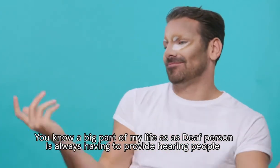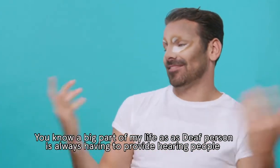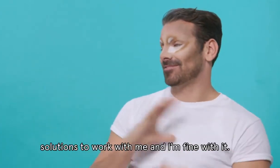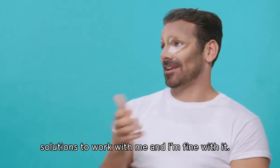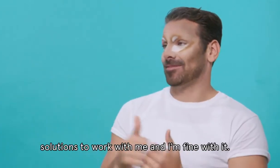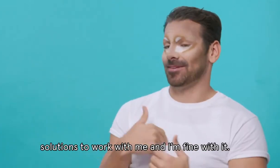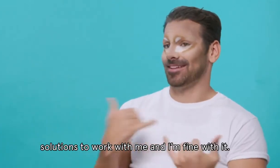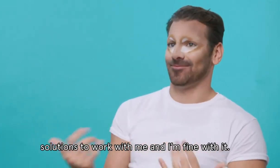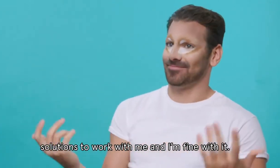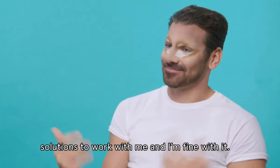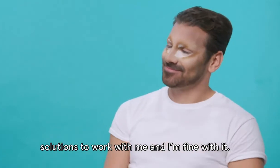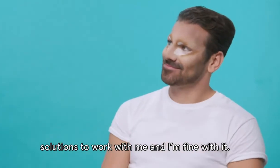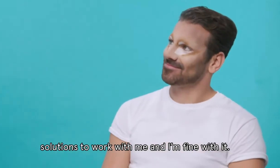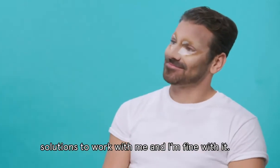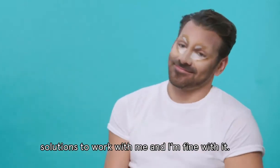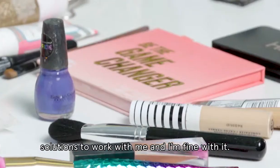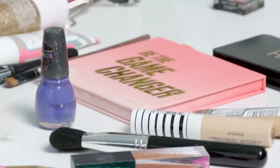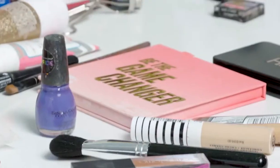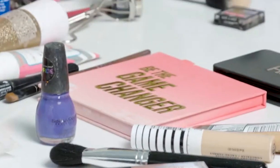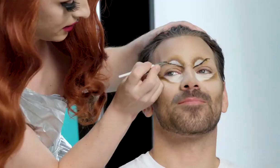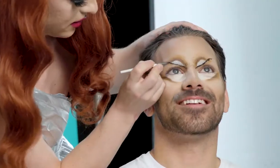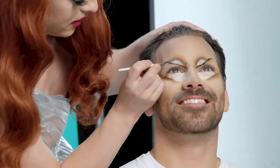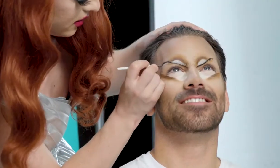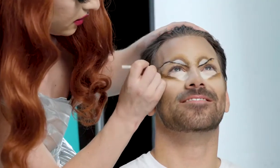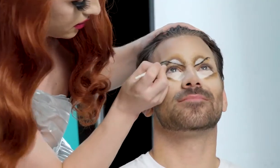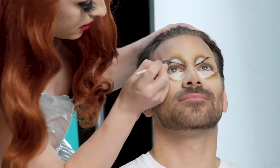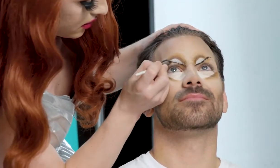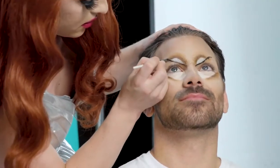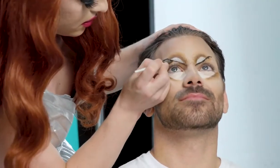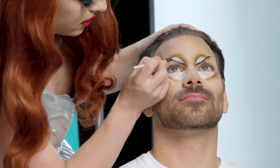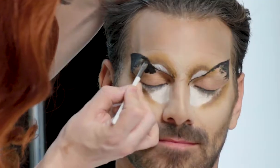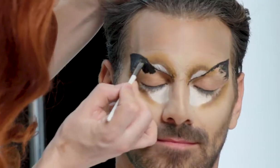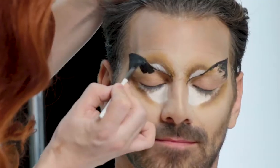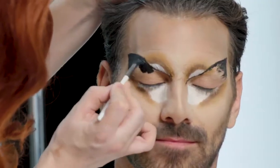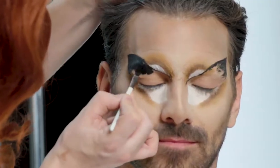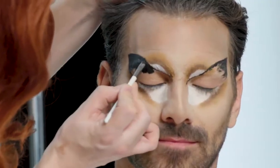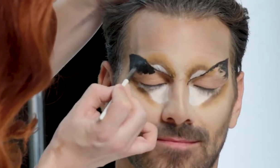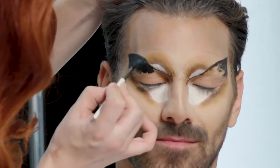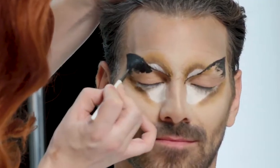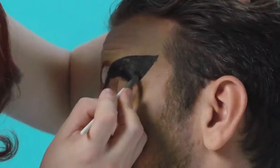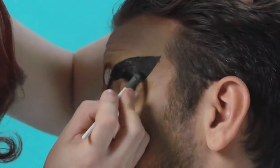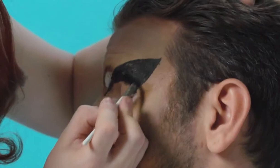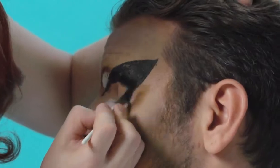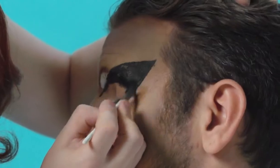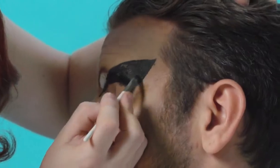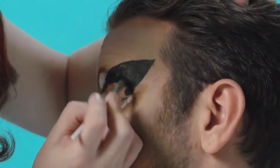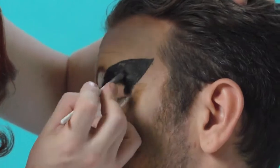people solutions to work with me, and I'm fine with it. Yeah, I'm a naturally difficult person to deal with, and I always have to